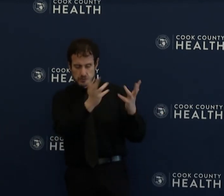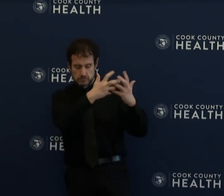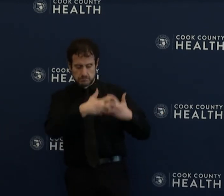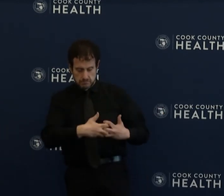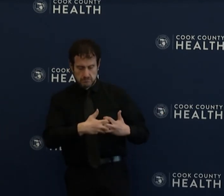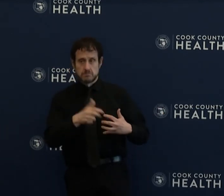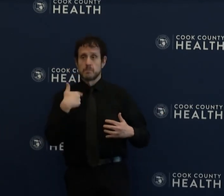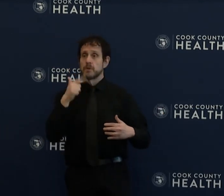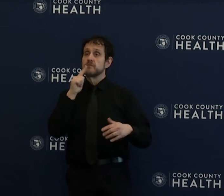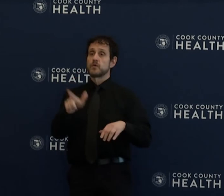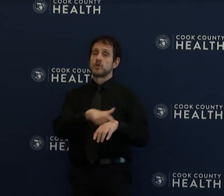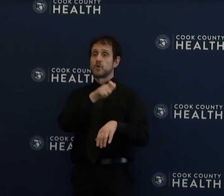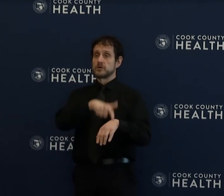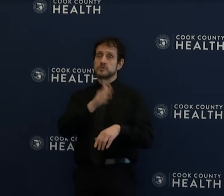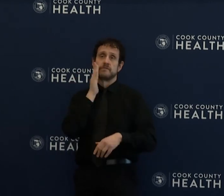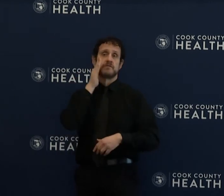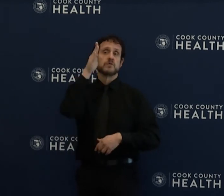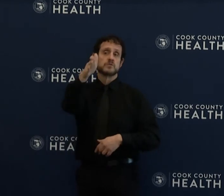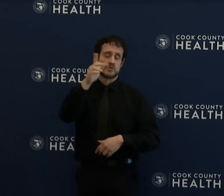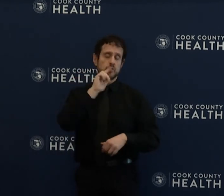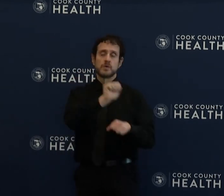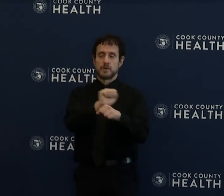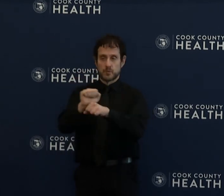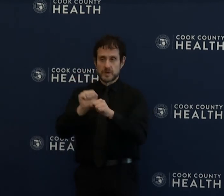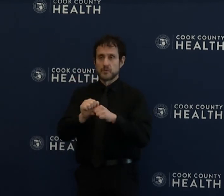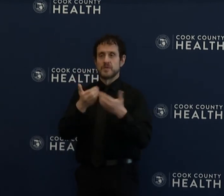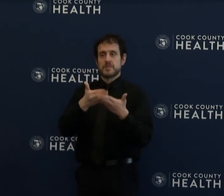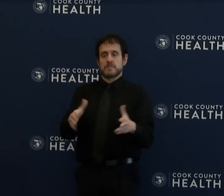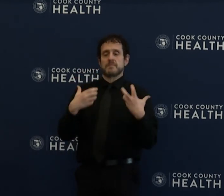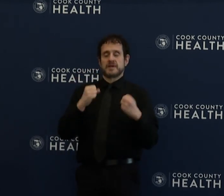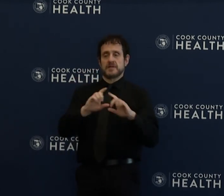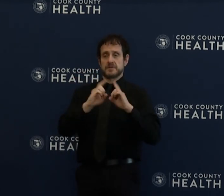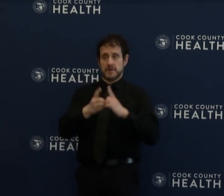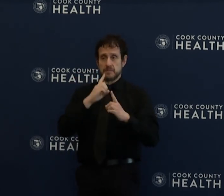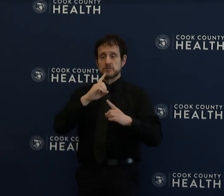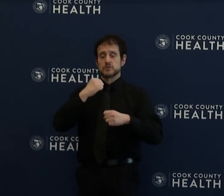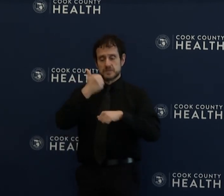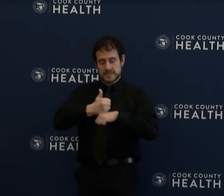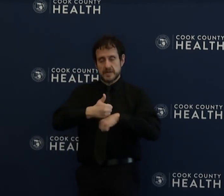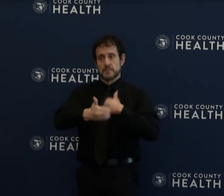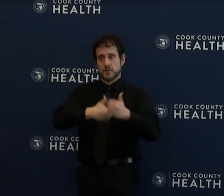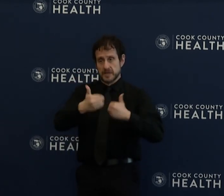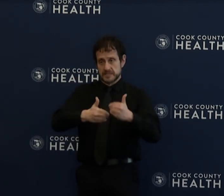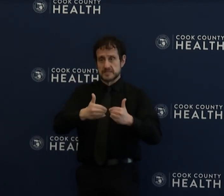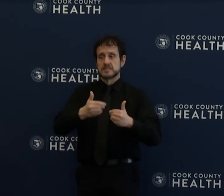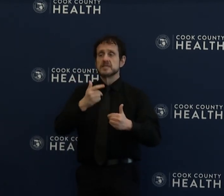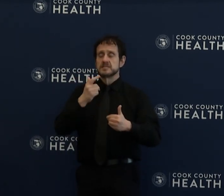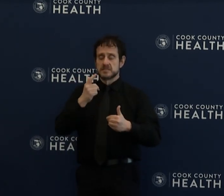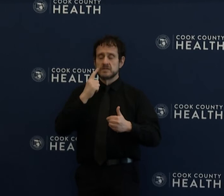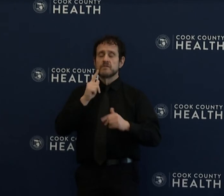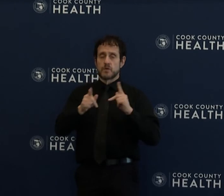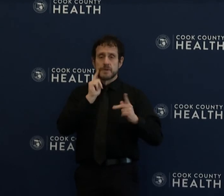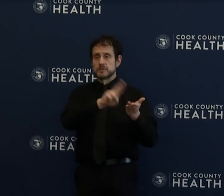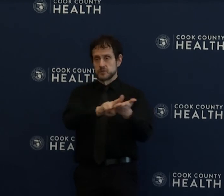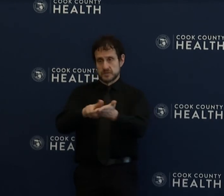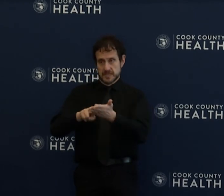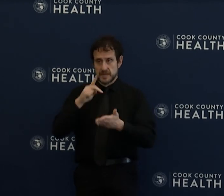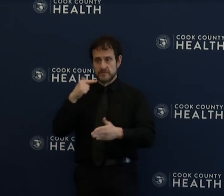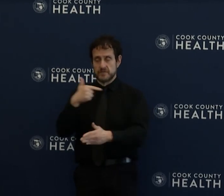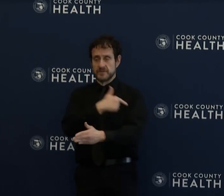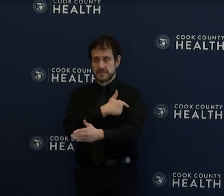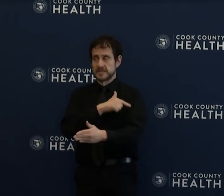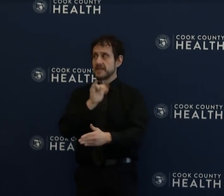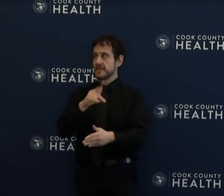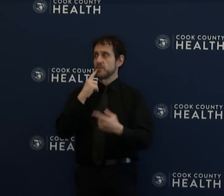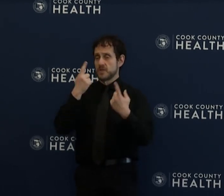into the community, is that we will be working with the public health department to be able to create processes where individuals can learn how to sign up for that vaccine, and that will be